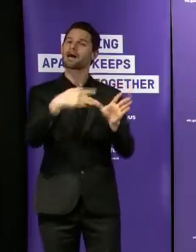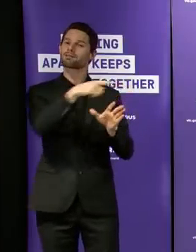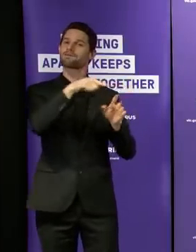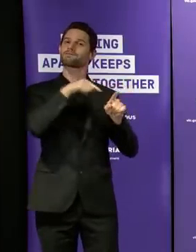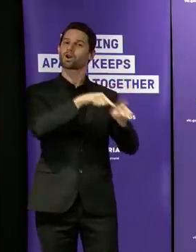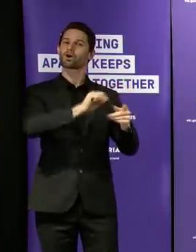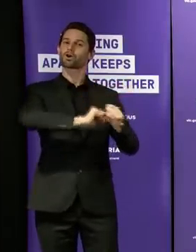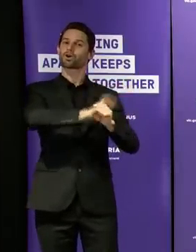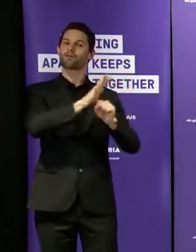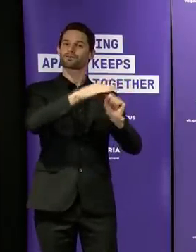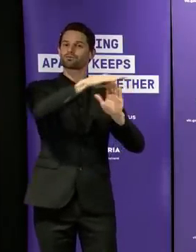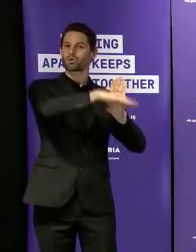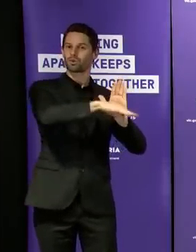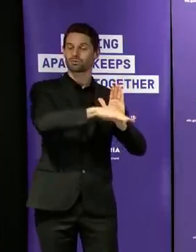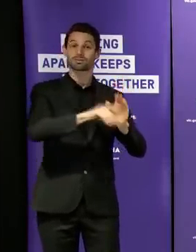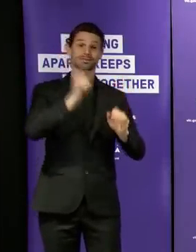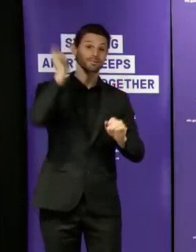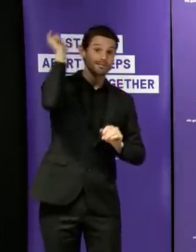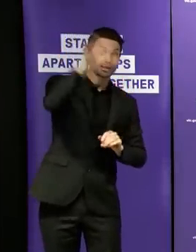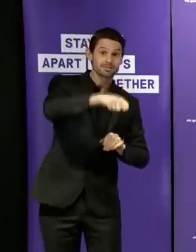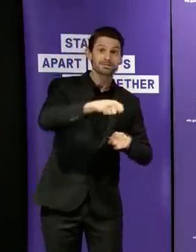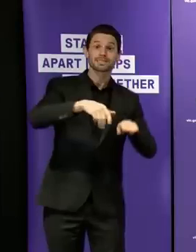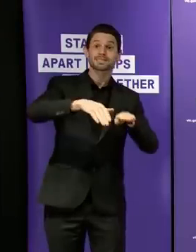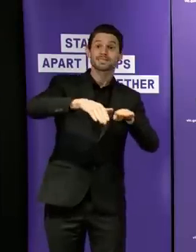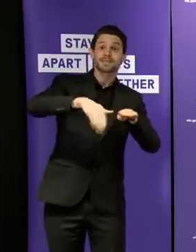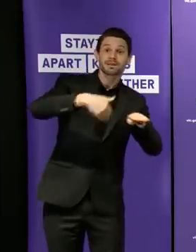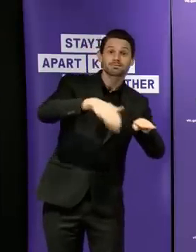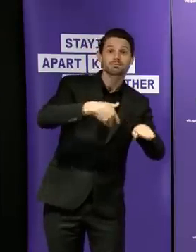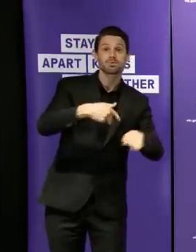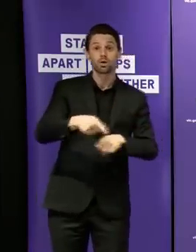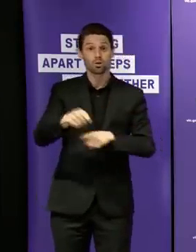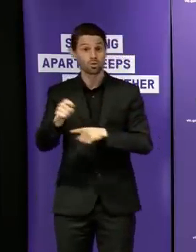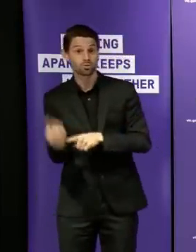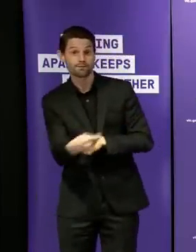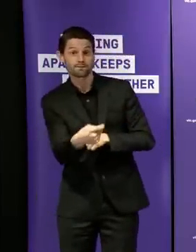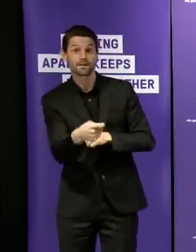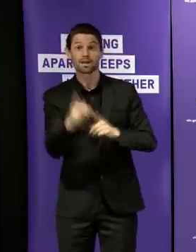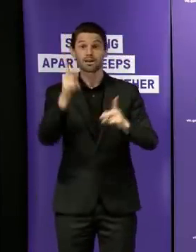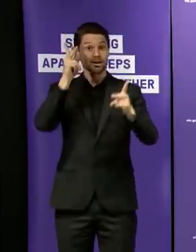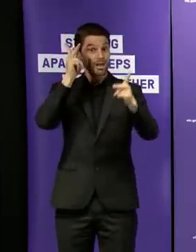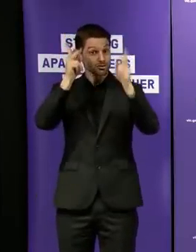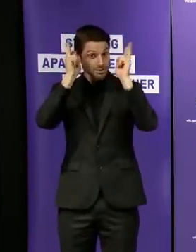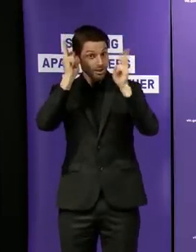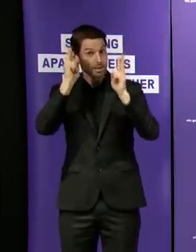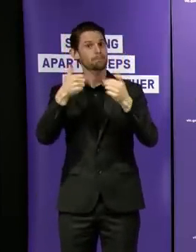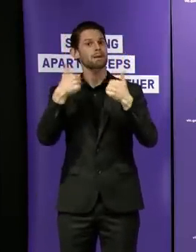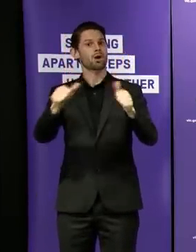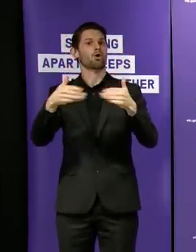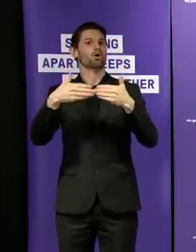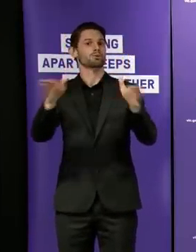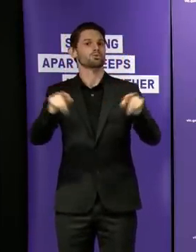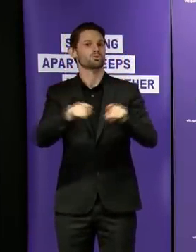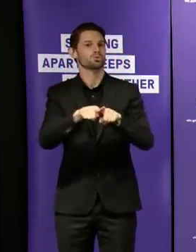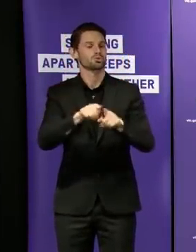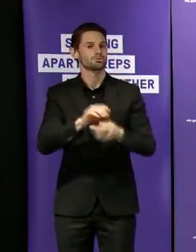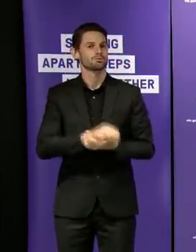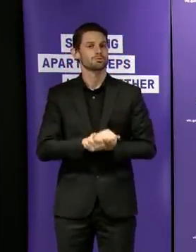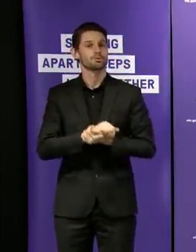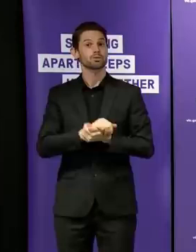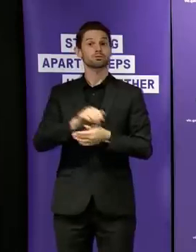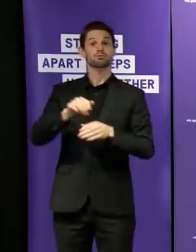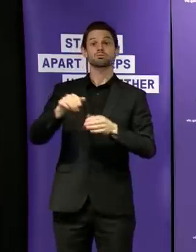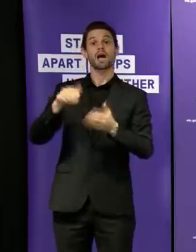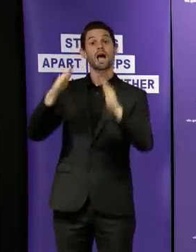conditions. Tennis, skate parks, golf. Hairdressers will be back open. Real